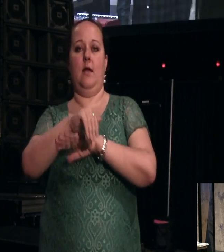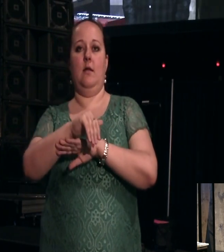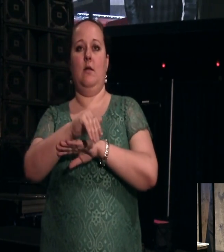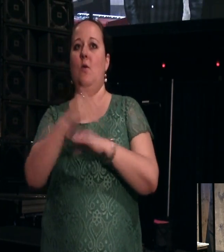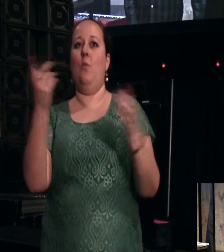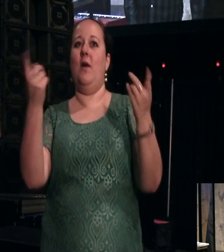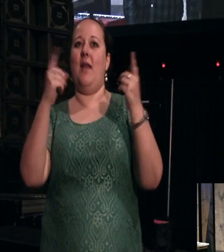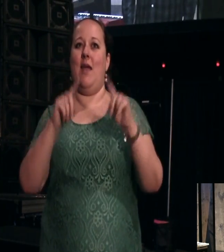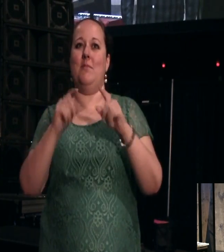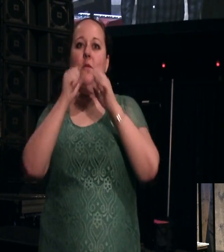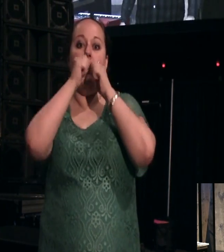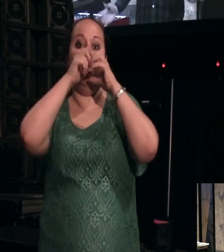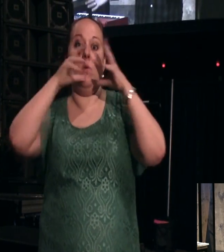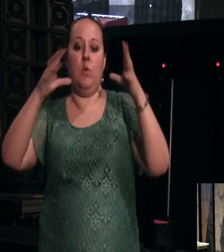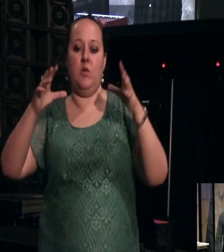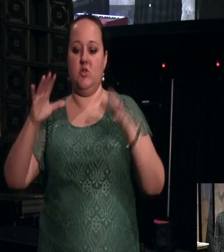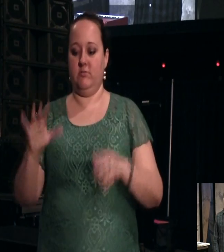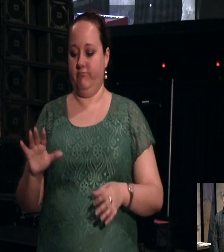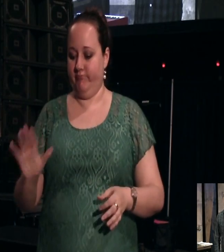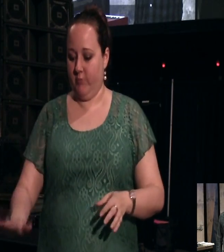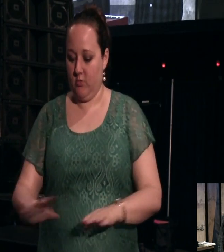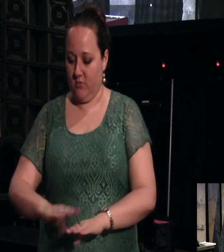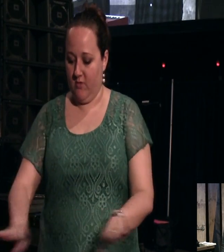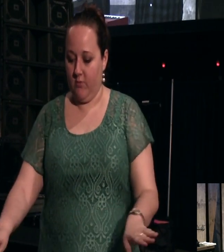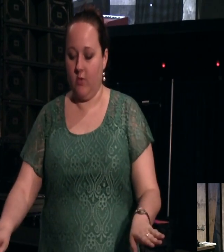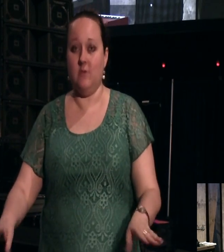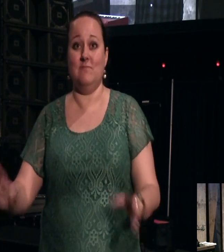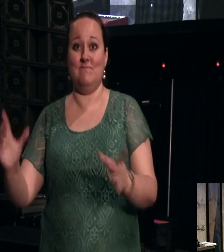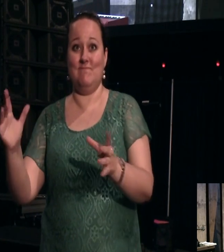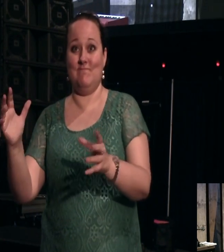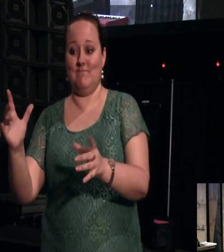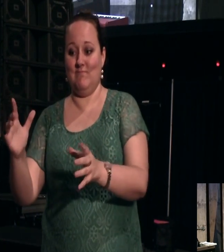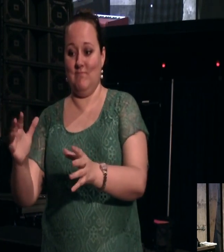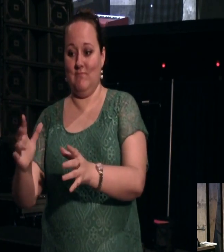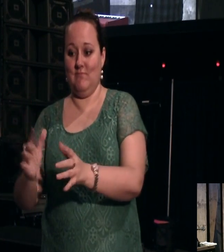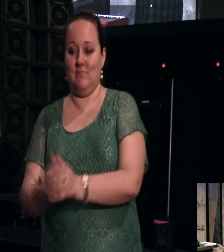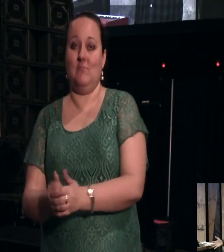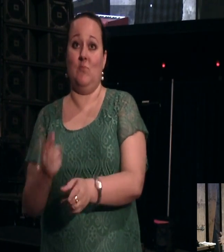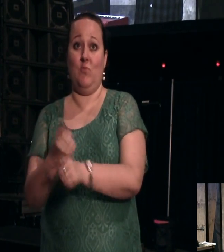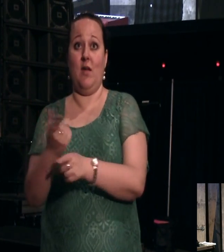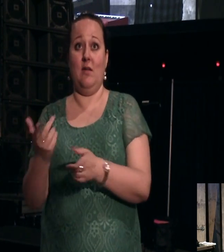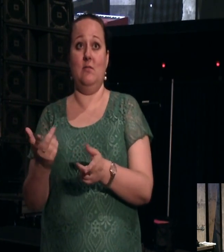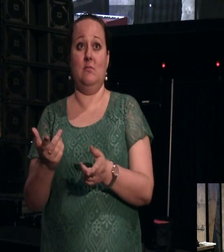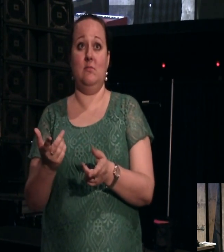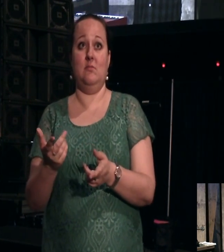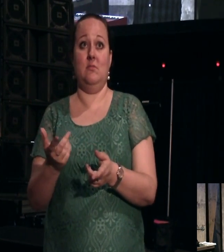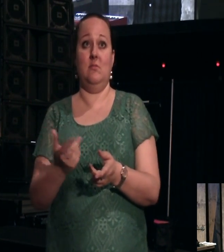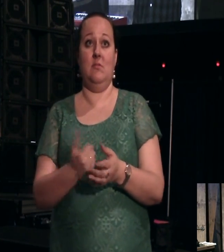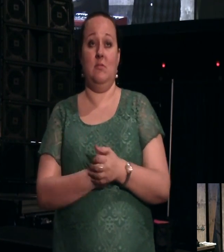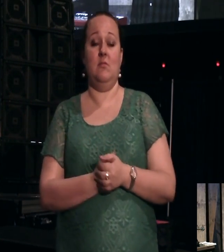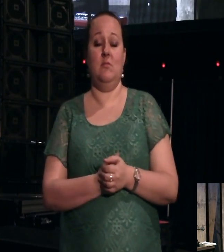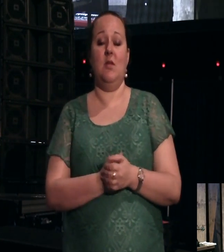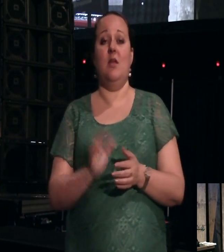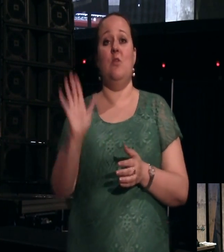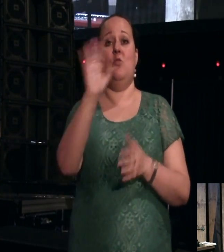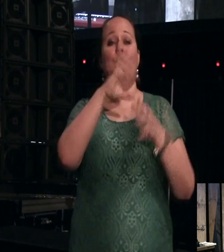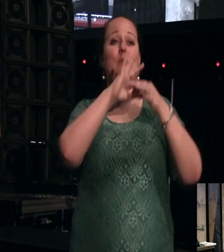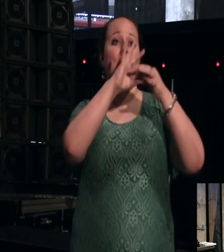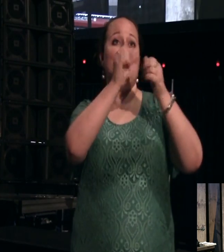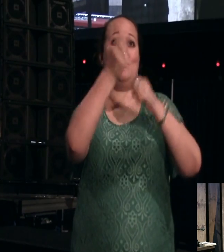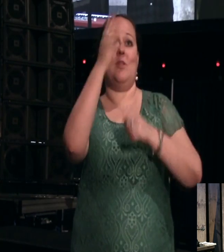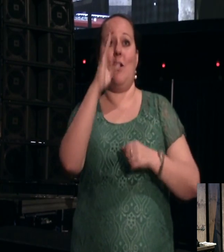night. But what happens when a balloon sits for some time? It deflates.